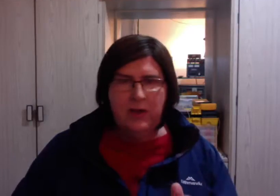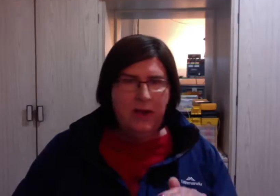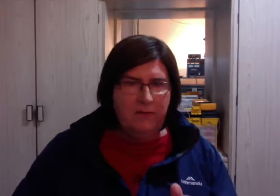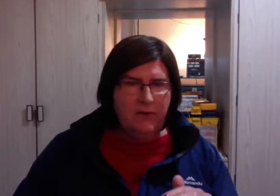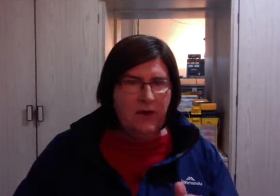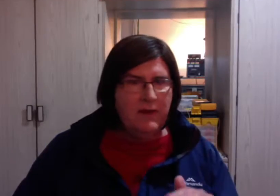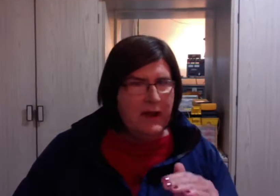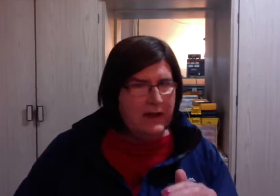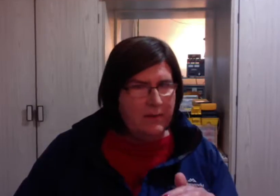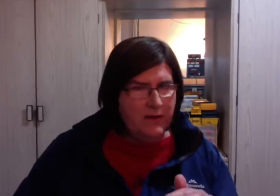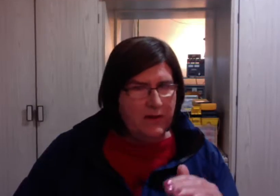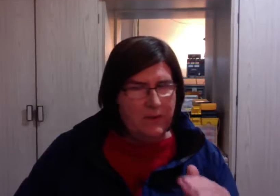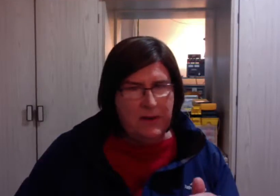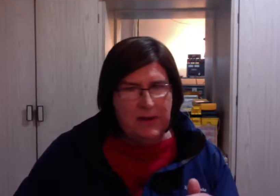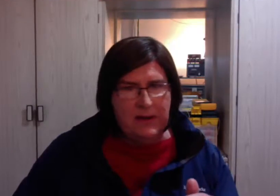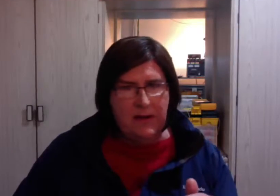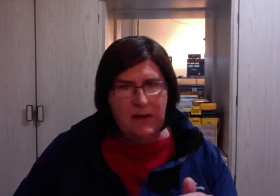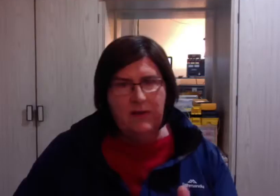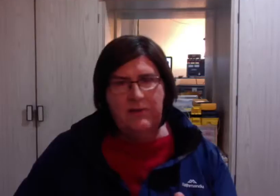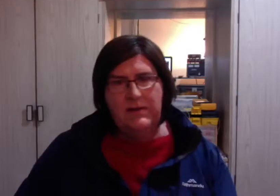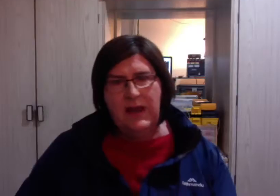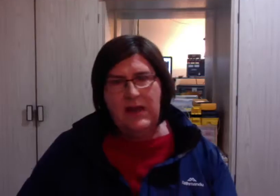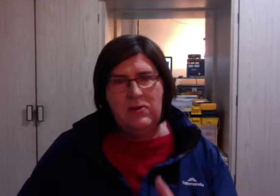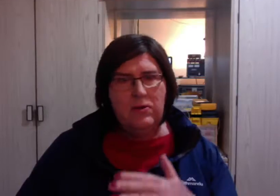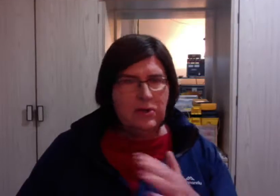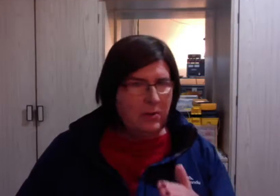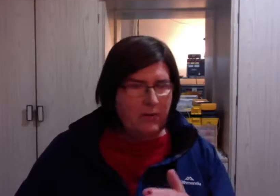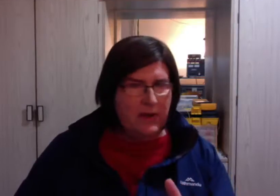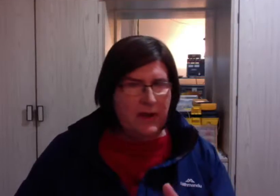have to drive at 80% speed. So if we take your top speed at